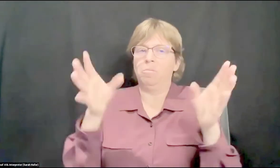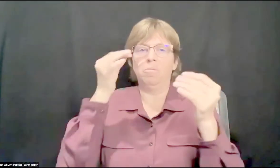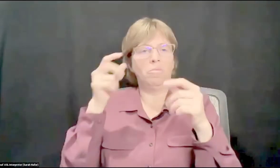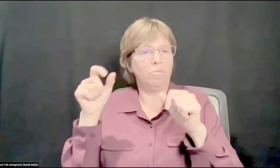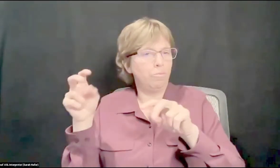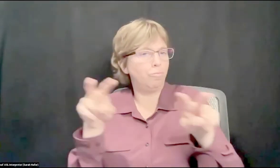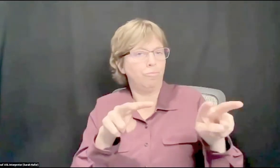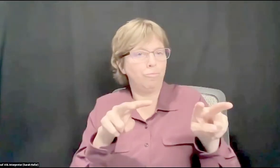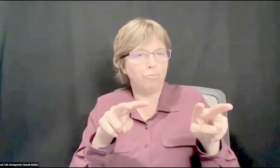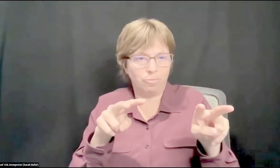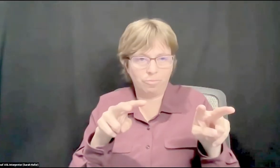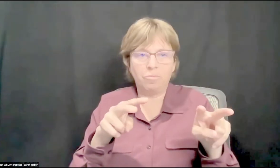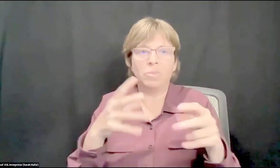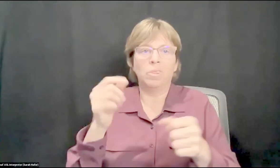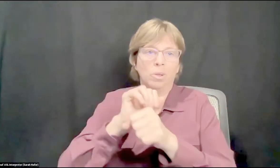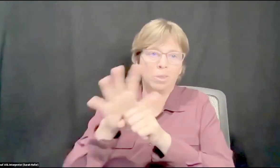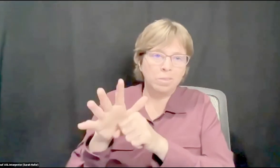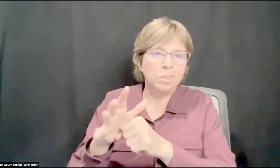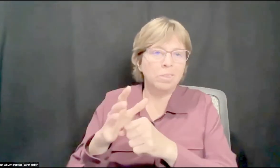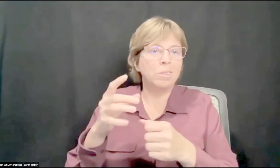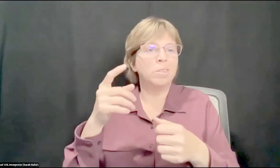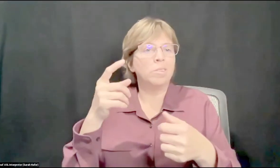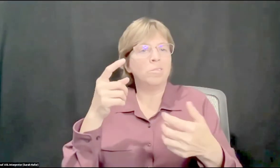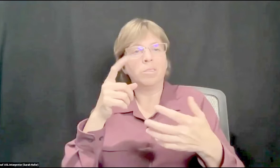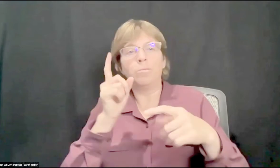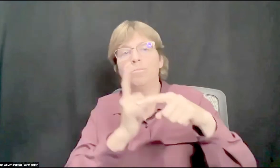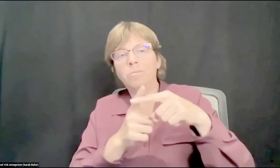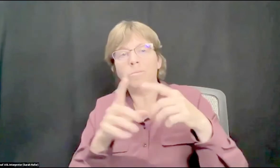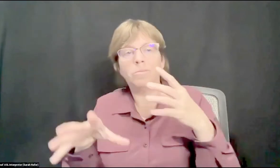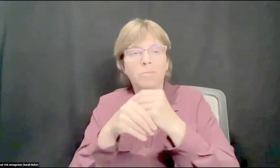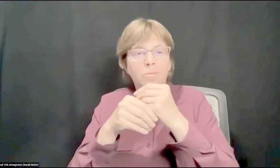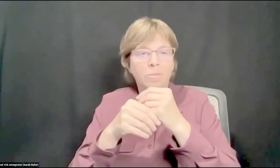so it can be a good clearinghouse as well.